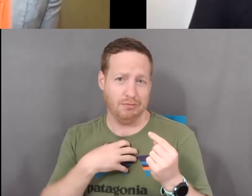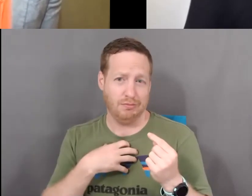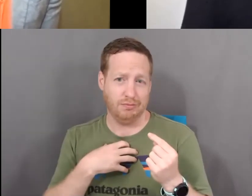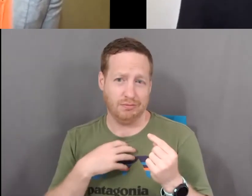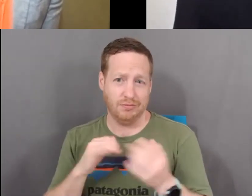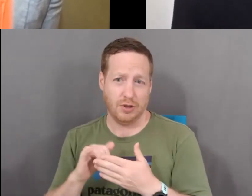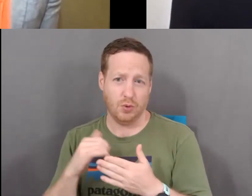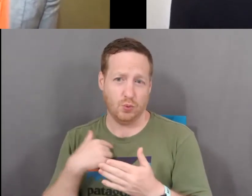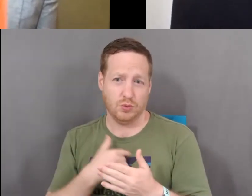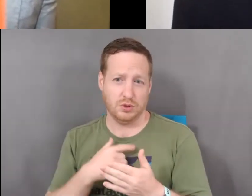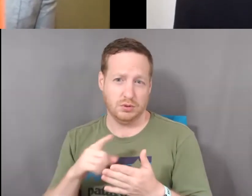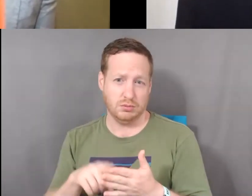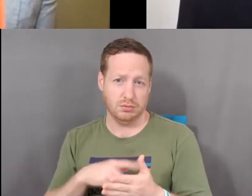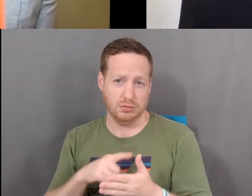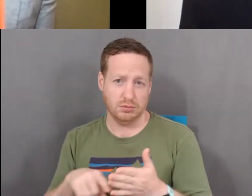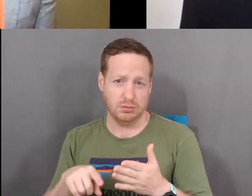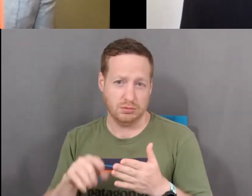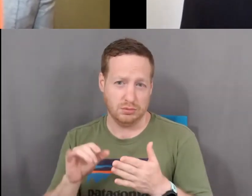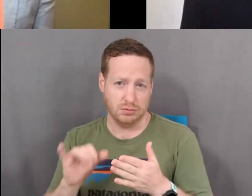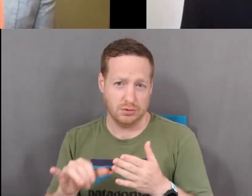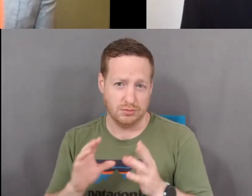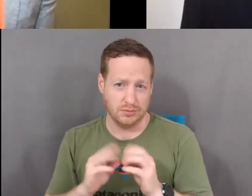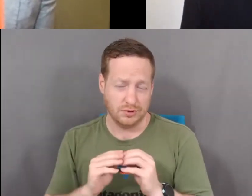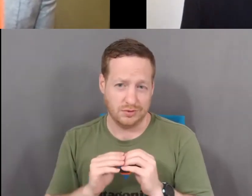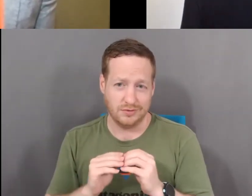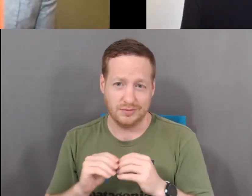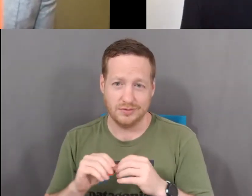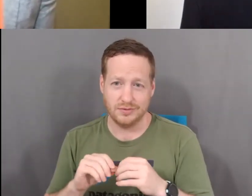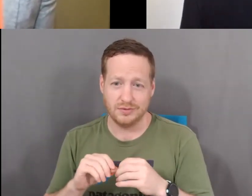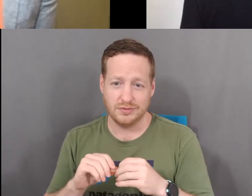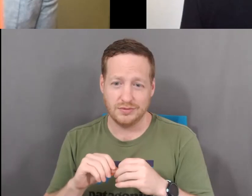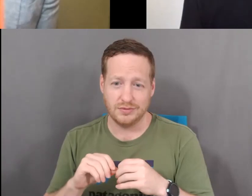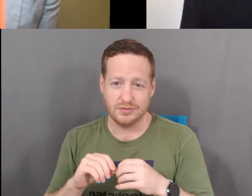oppose? Any objections to us canceling that meeting on August 18th?